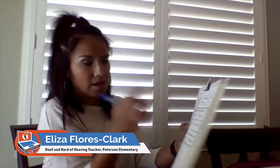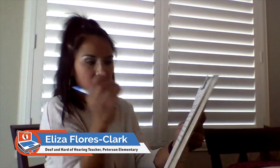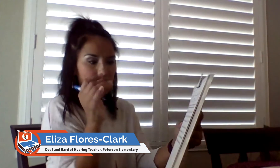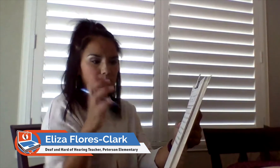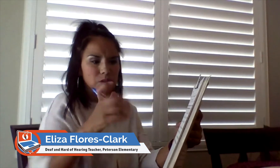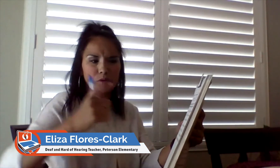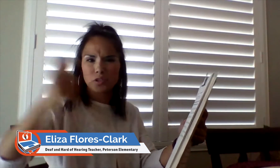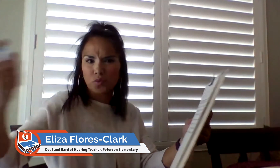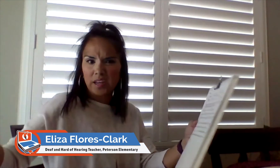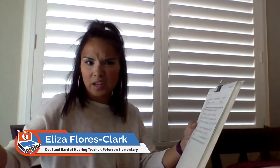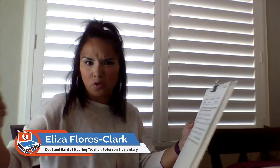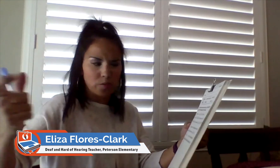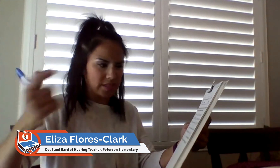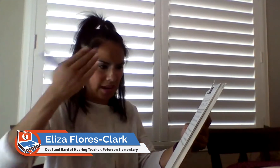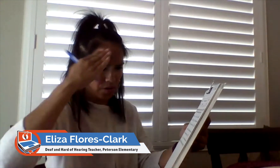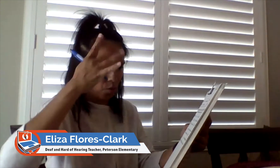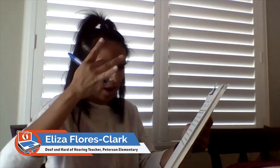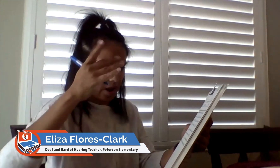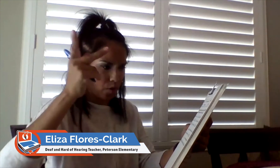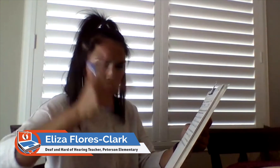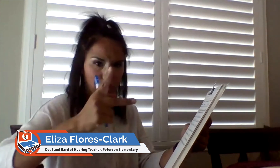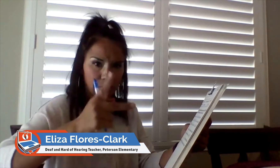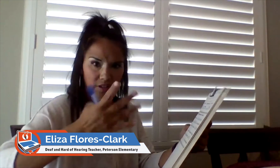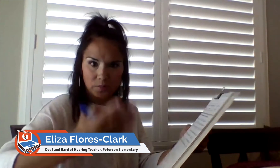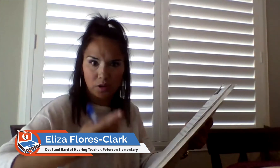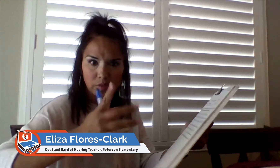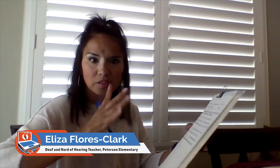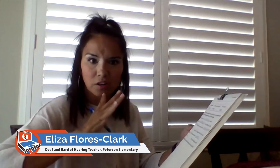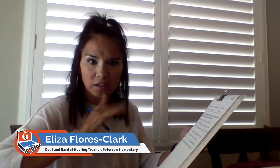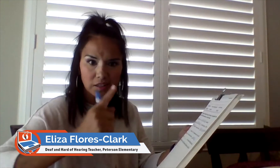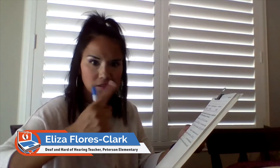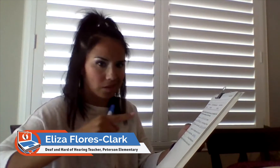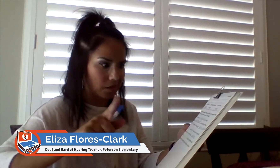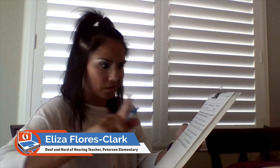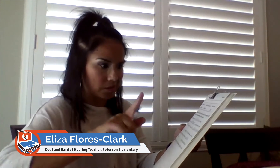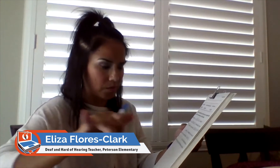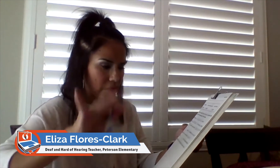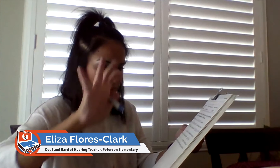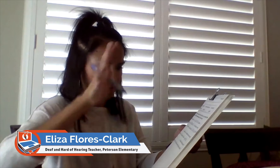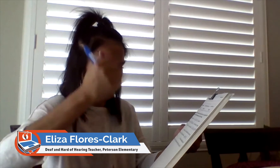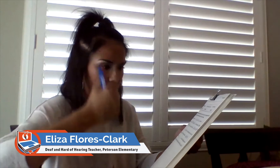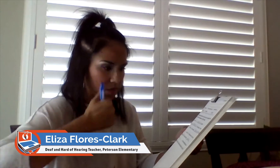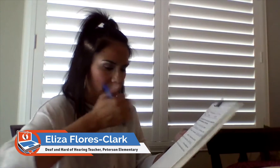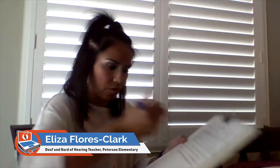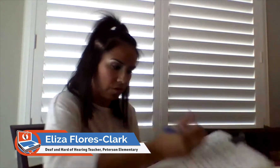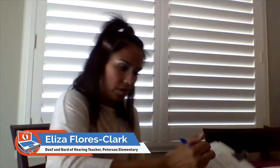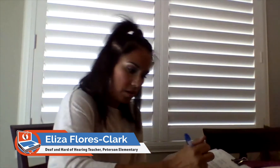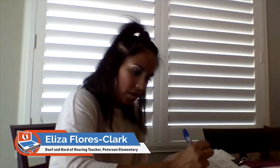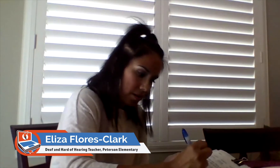I was supposed to write enormous. I don't know why I wrote perfect. I was probably talking and signing at the same time and confused myself.